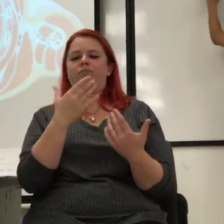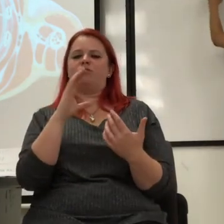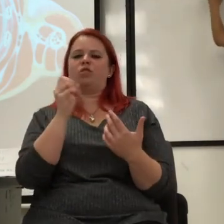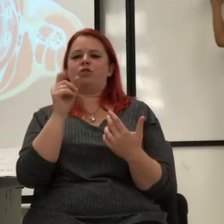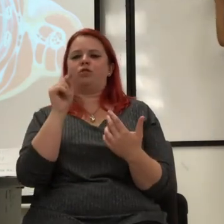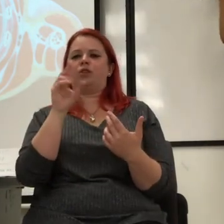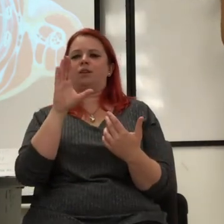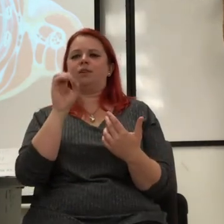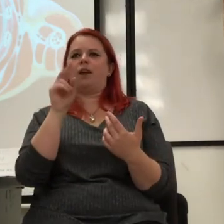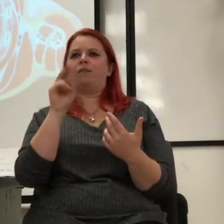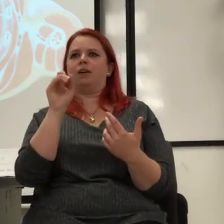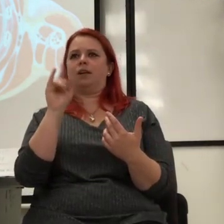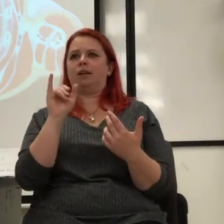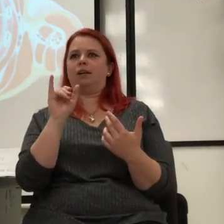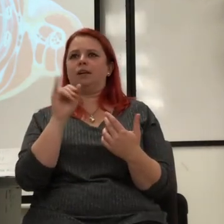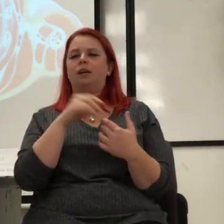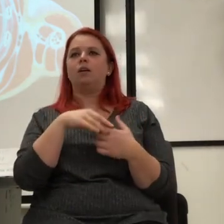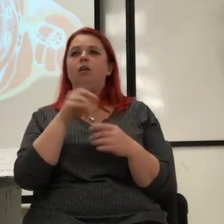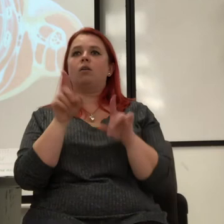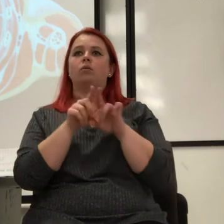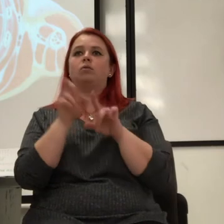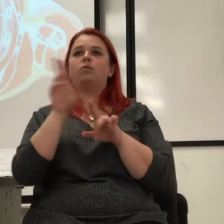heart,